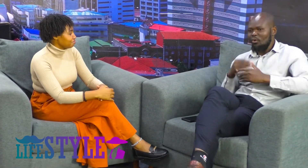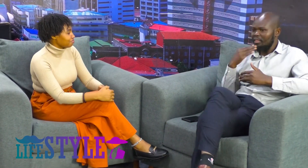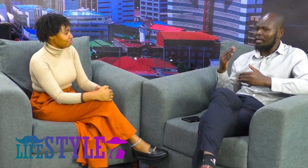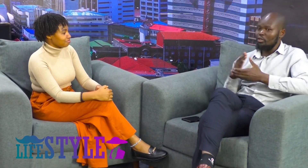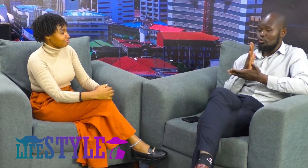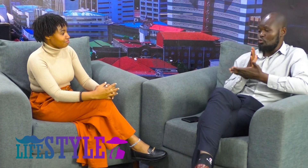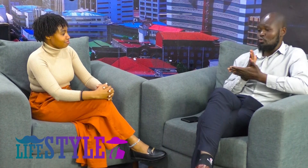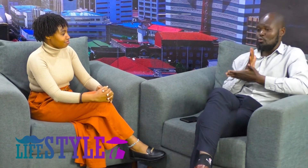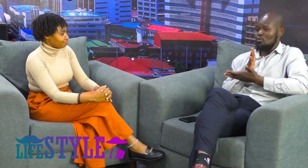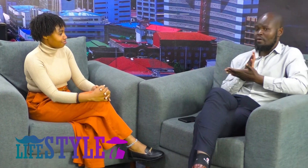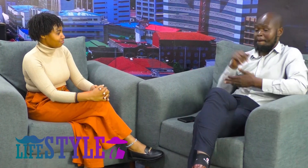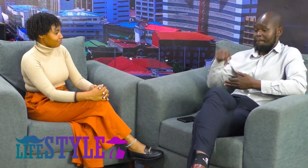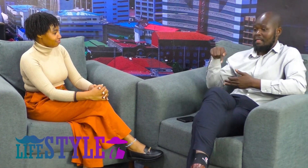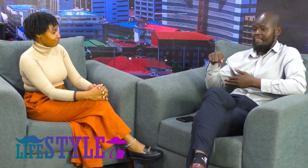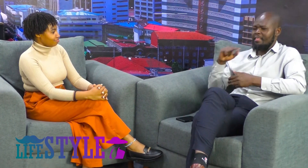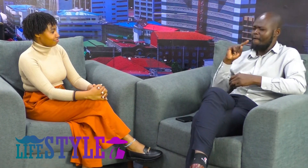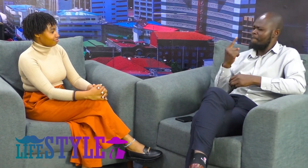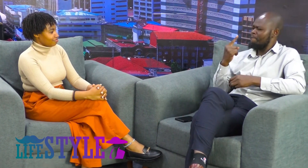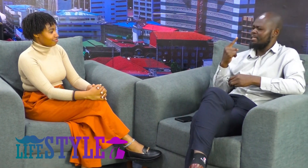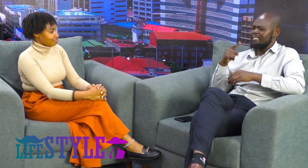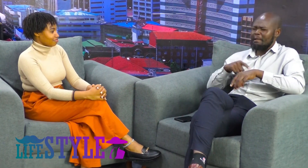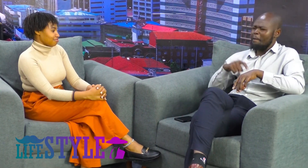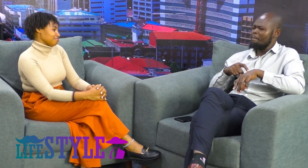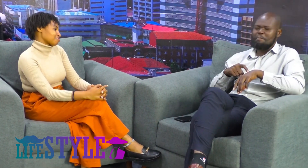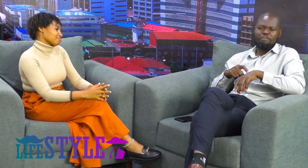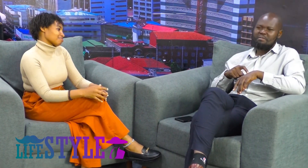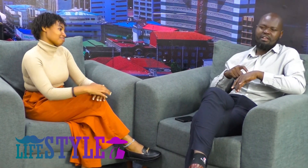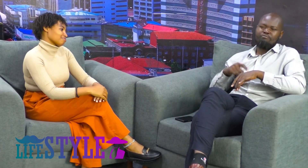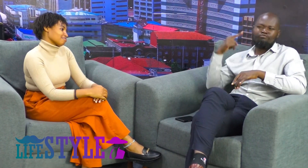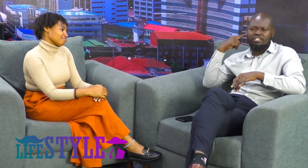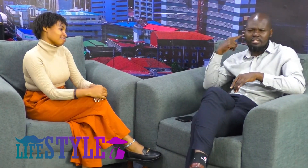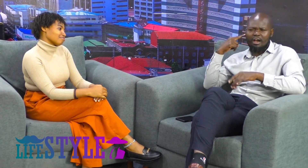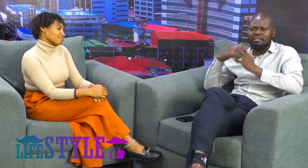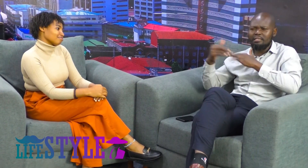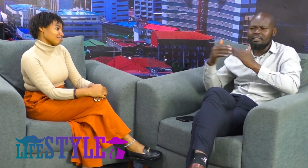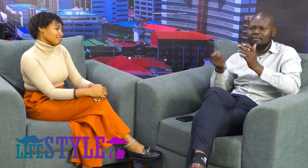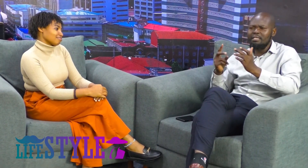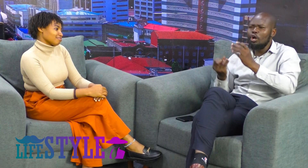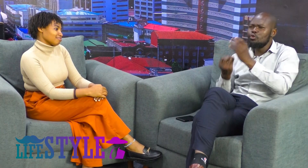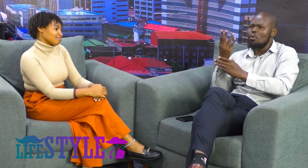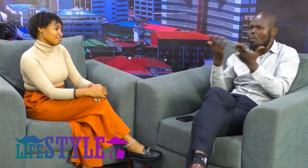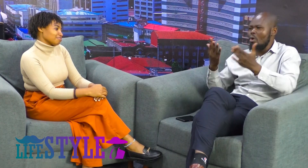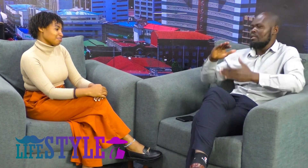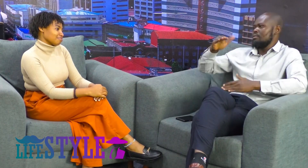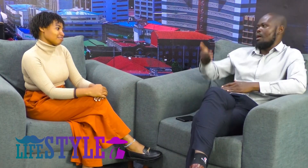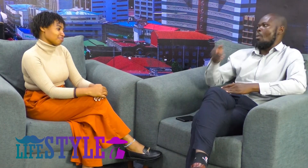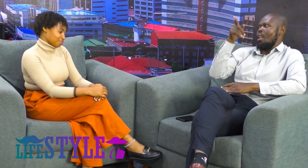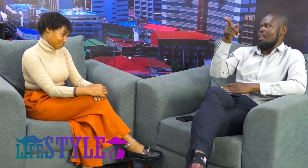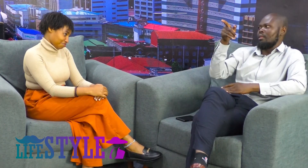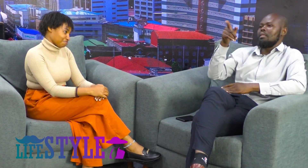TV. How do you feel? Yeah, it's true. I think my first time to hear Science